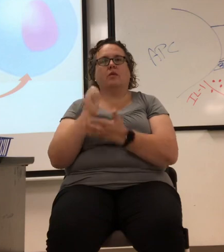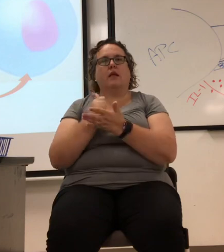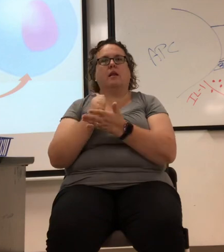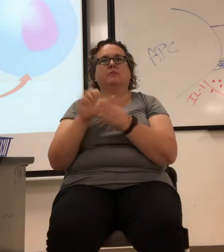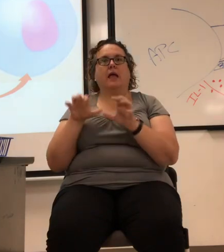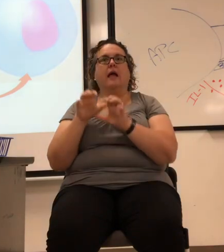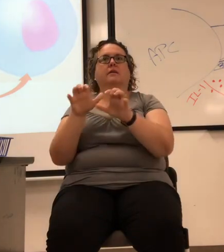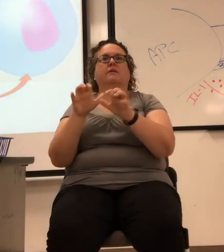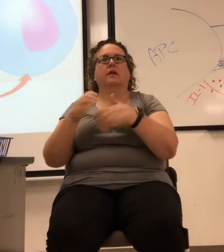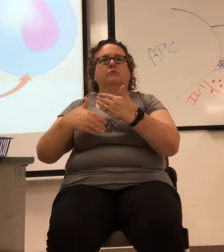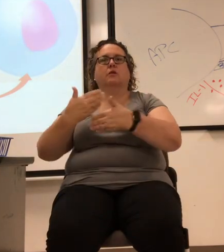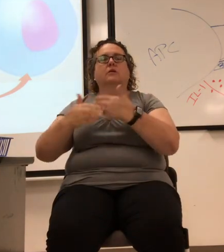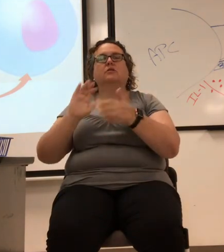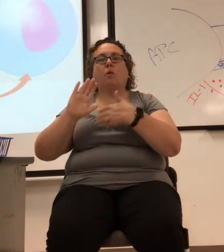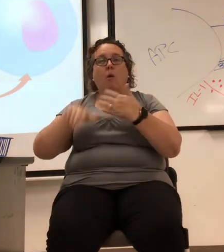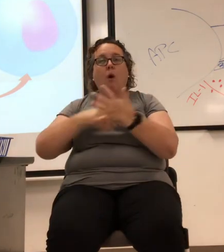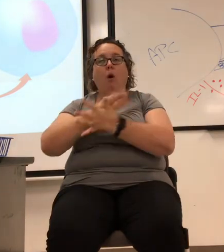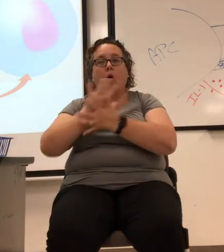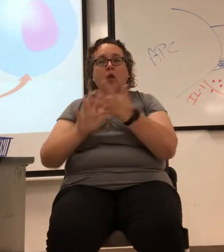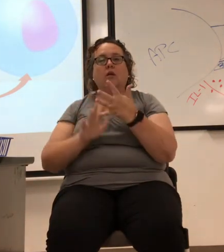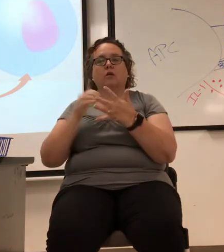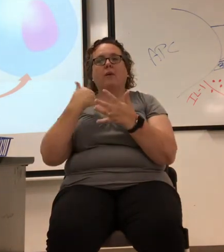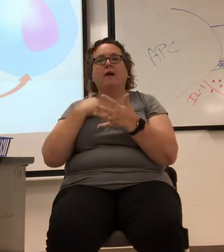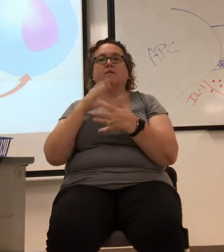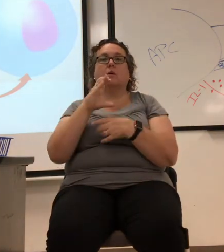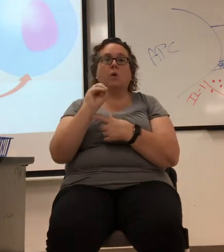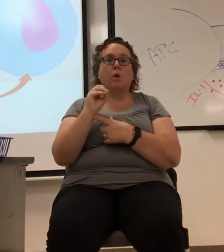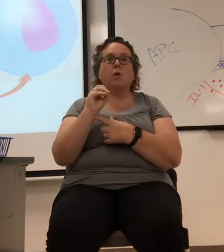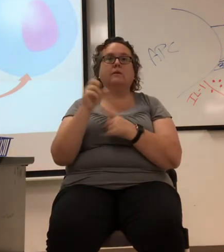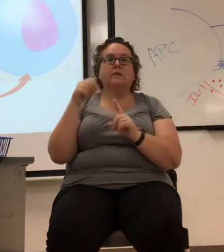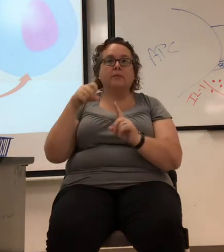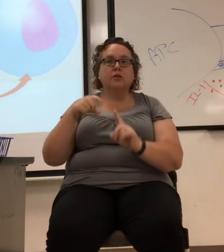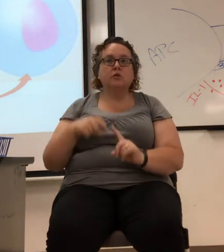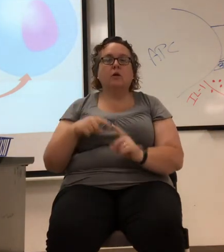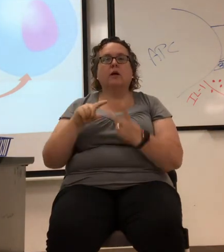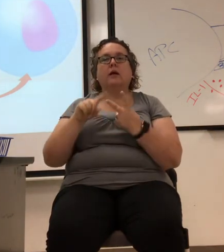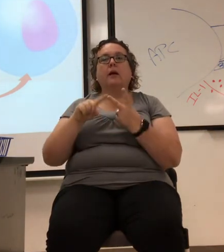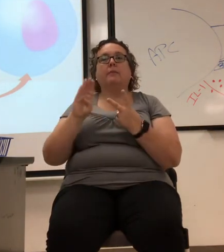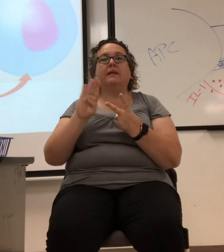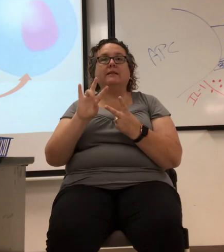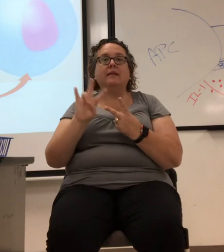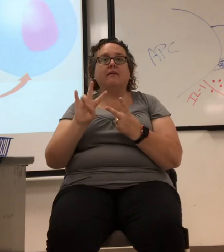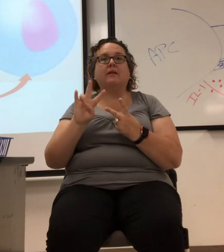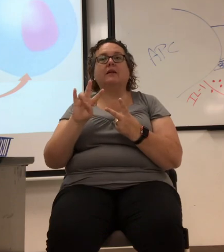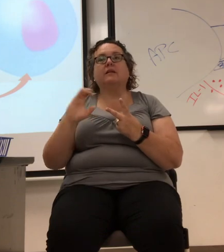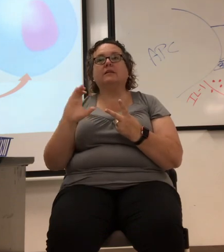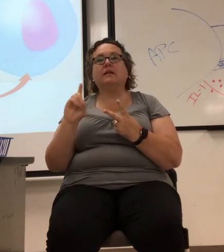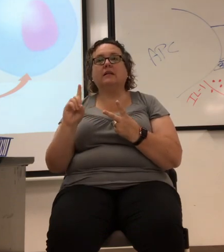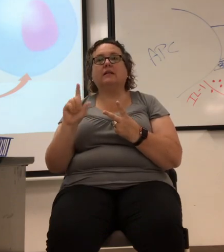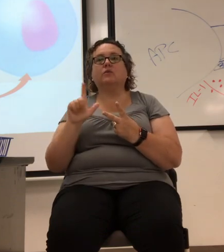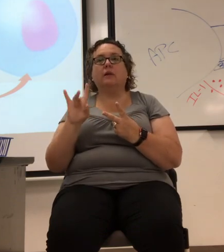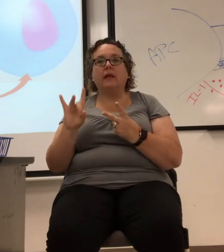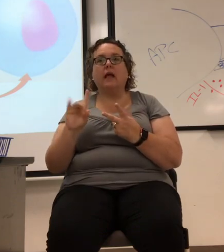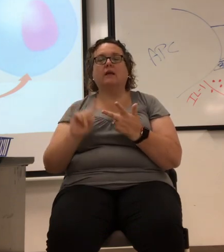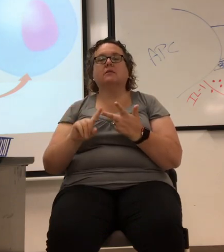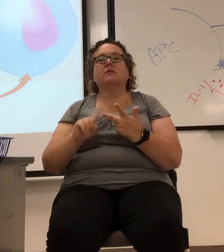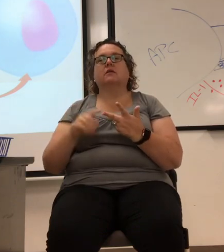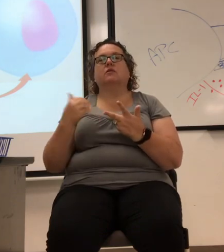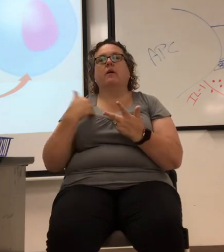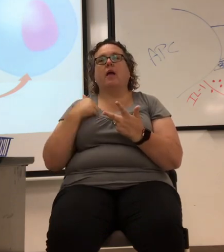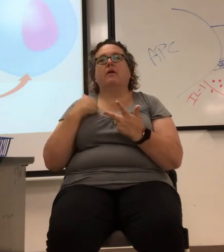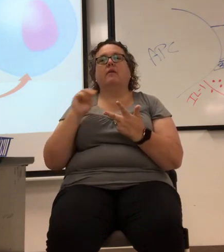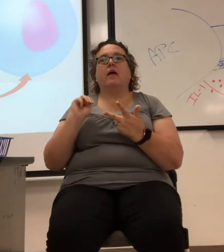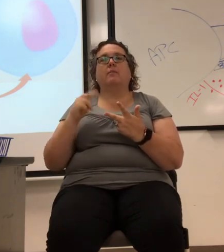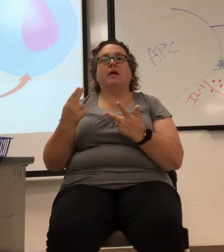So all this stuff, you got the co-stimulatory, B7, CD28, you got